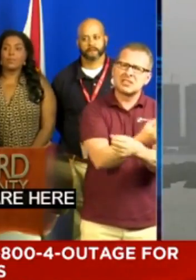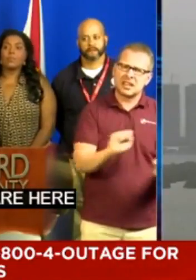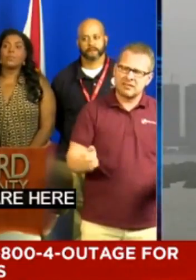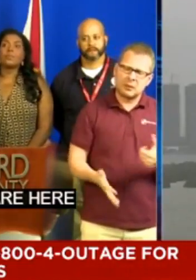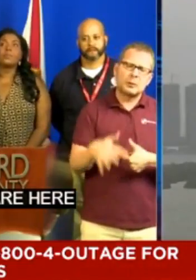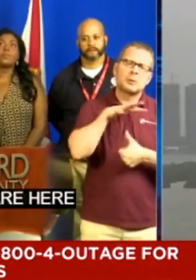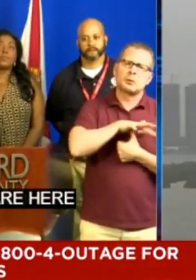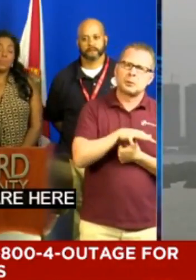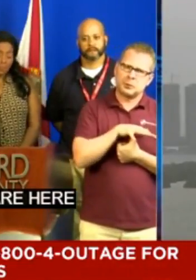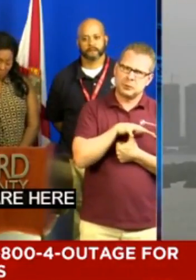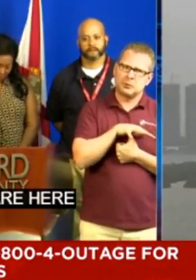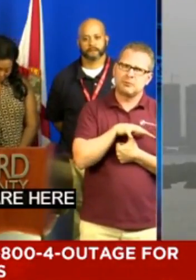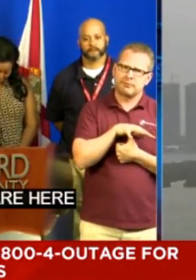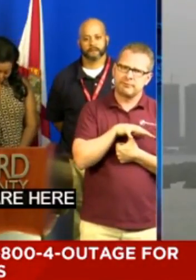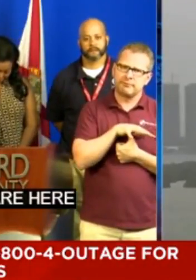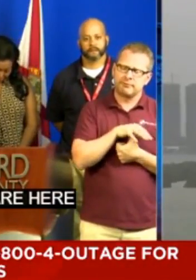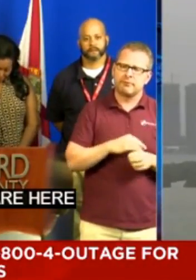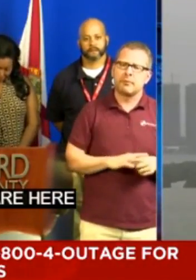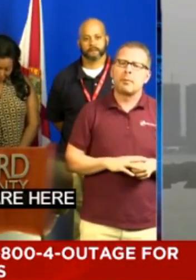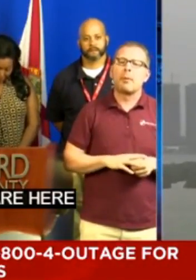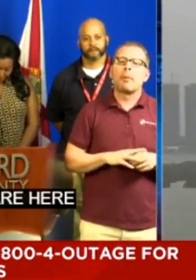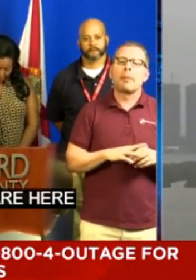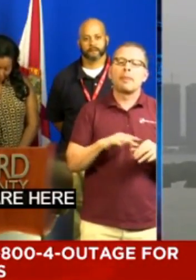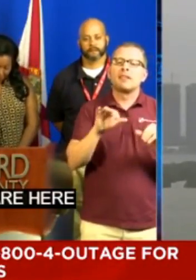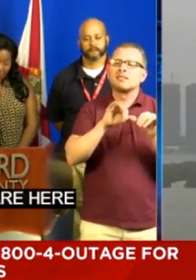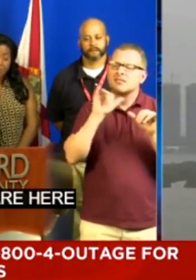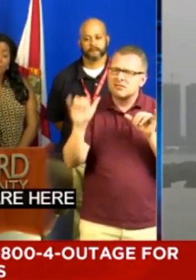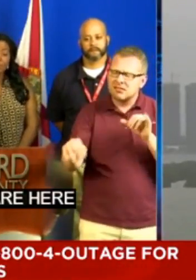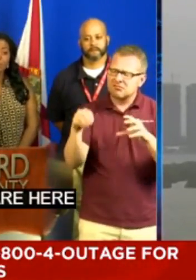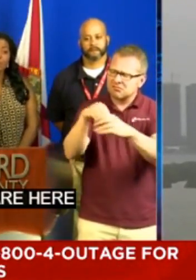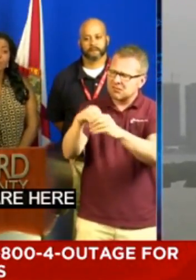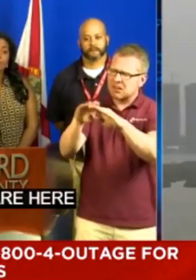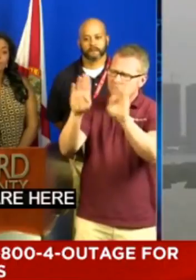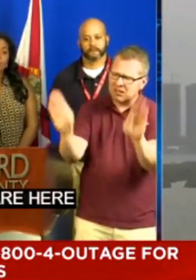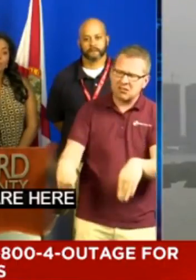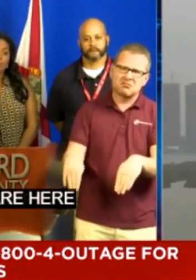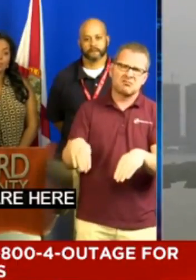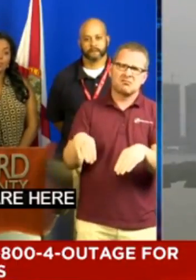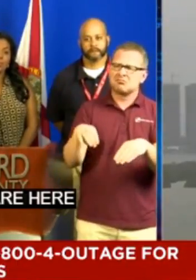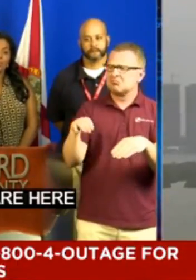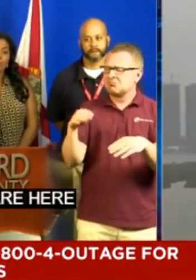your homes now and really trying to be safe. There are